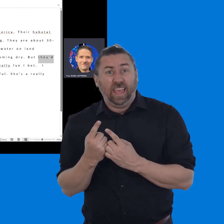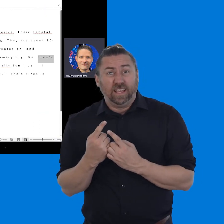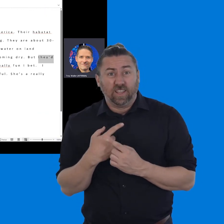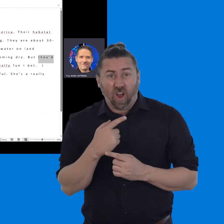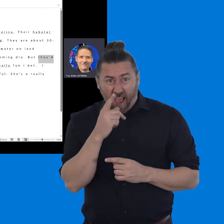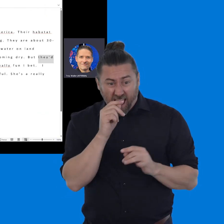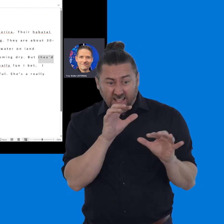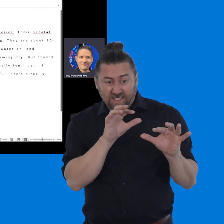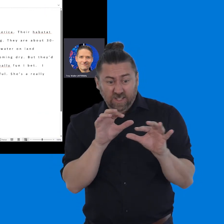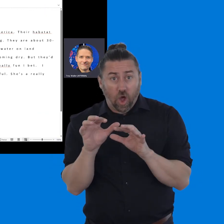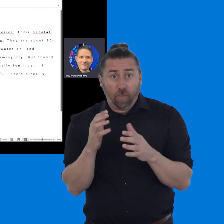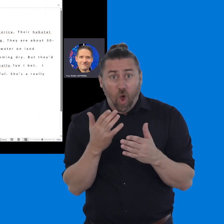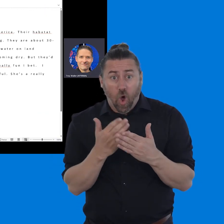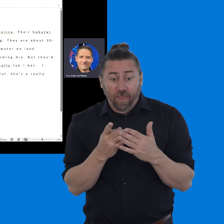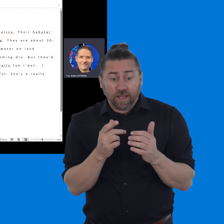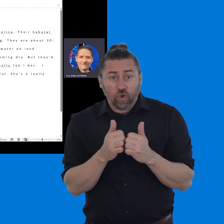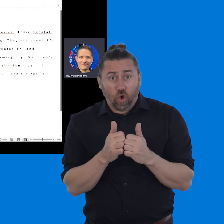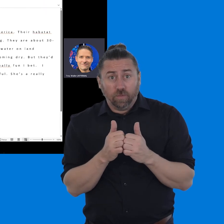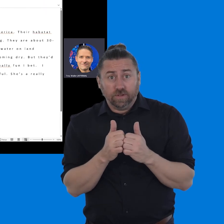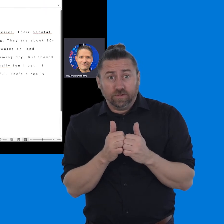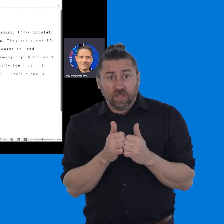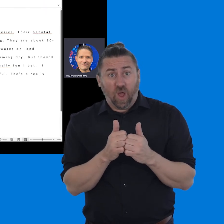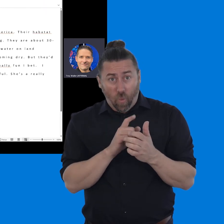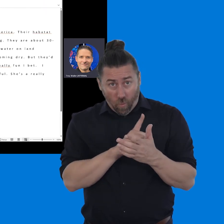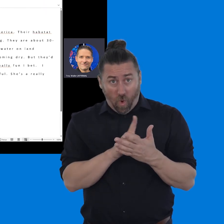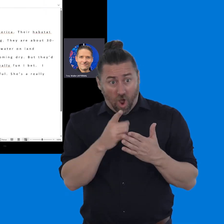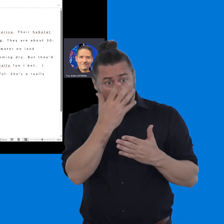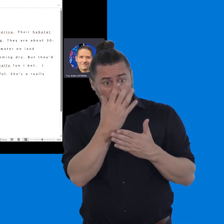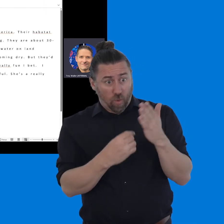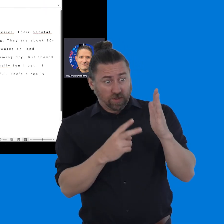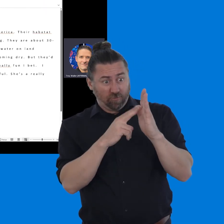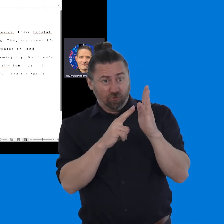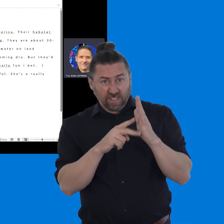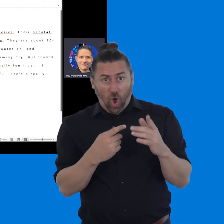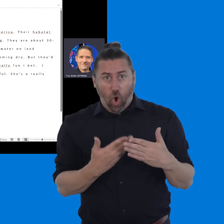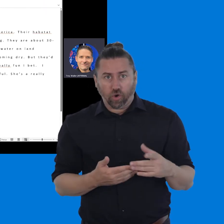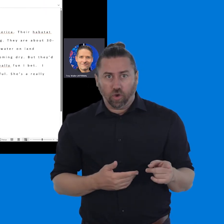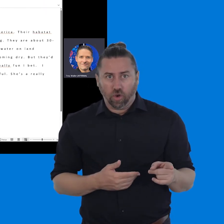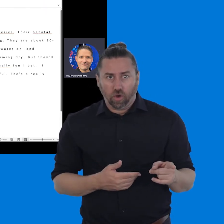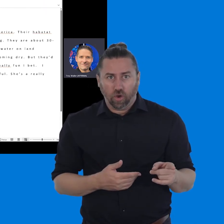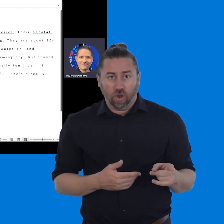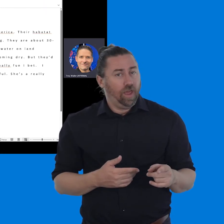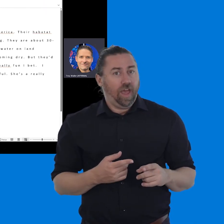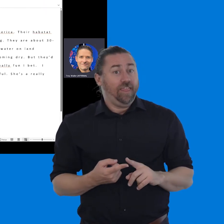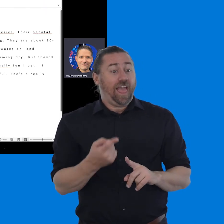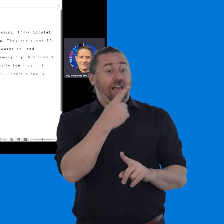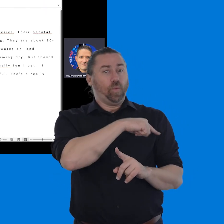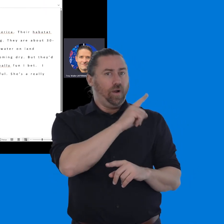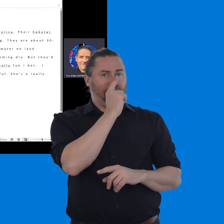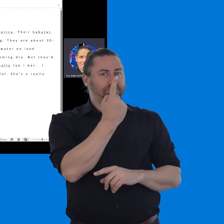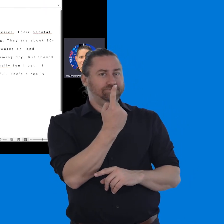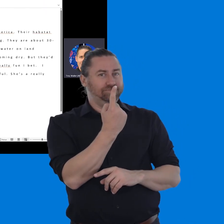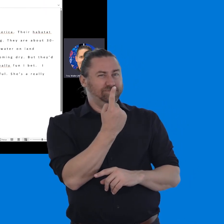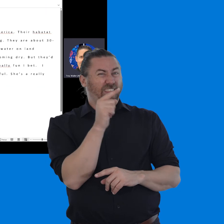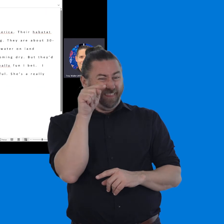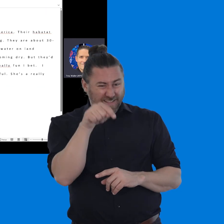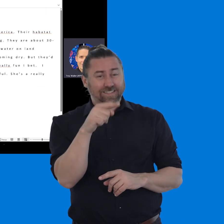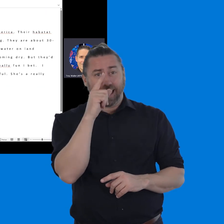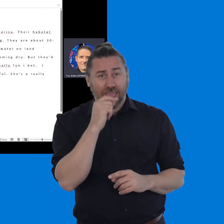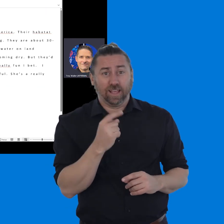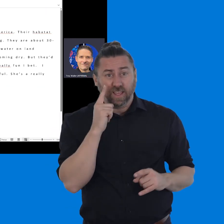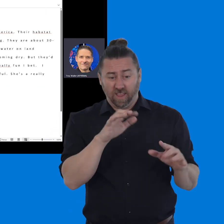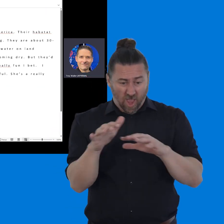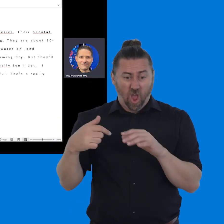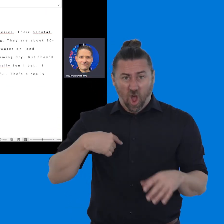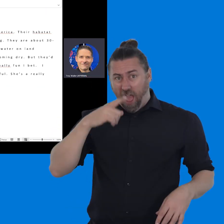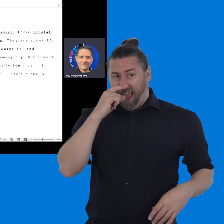can actually type into the document while Immersive Reader is running, okay, which I can't do in the other version,